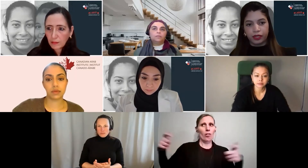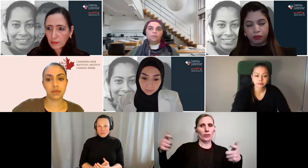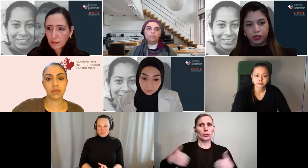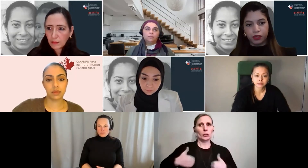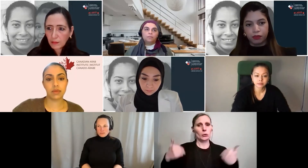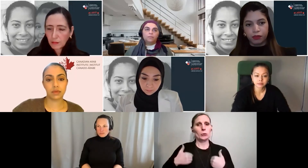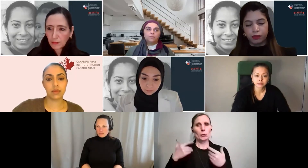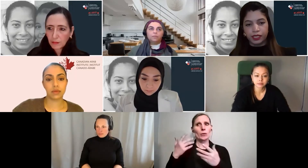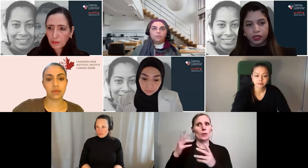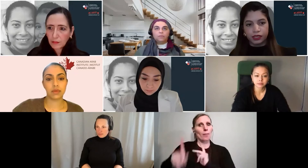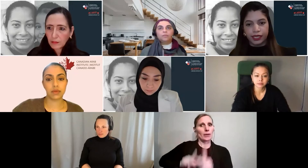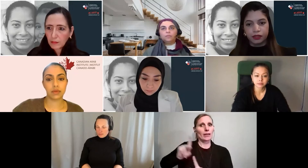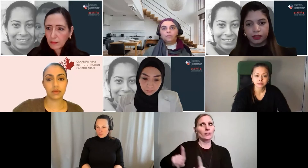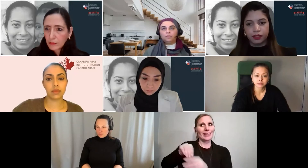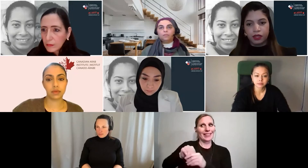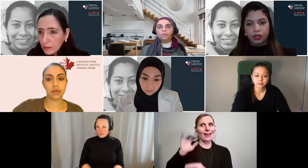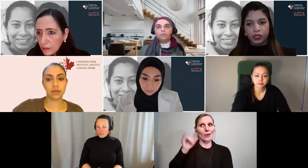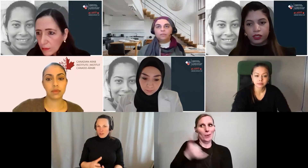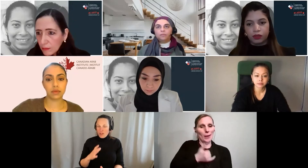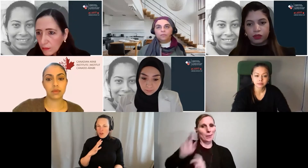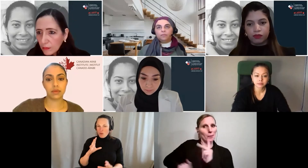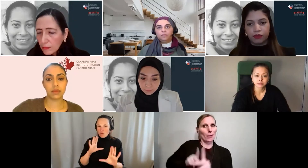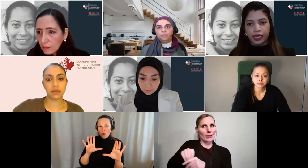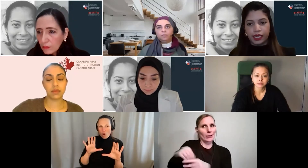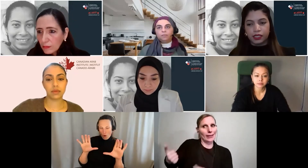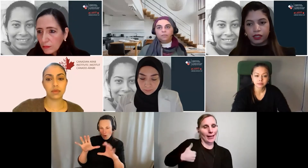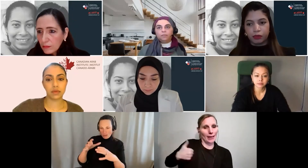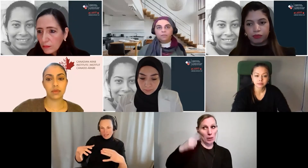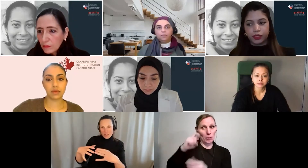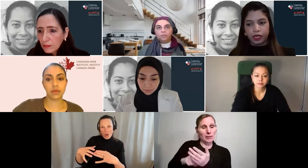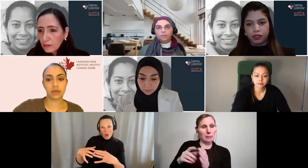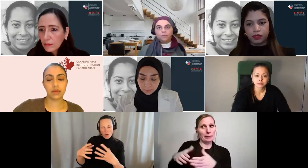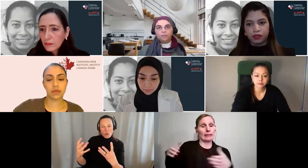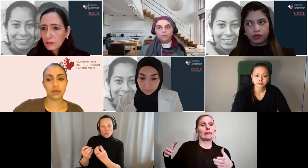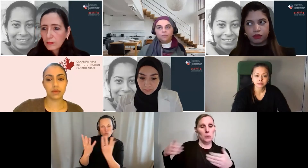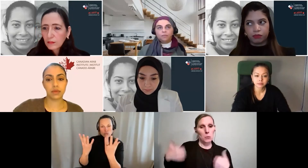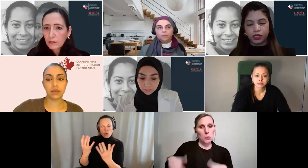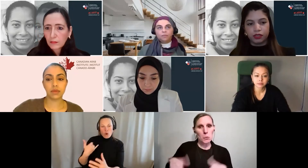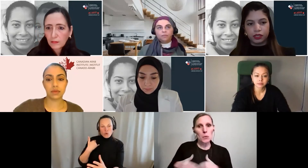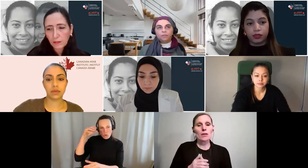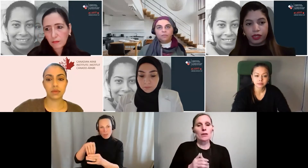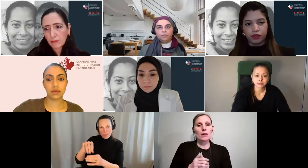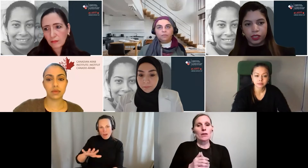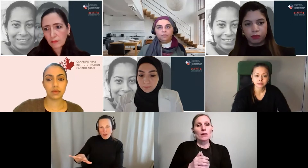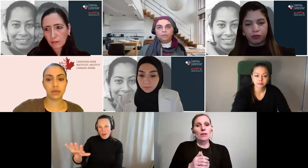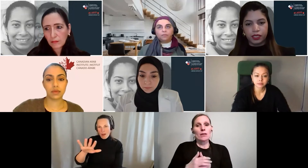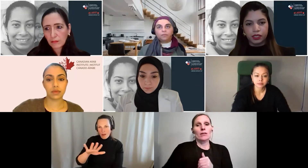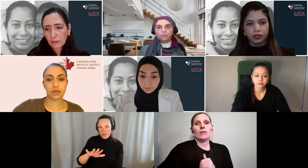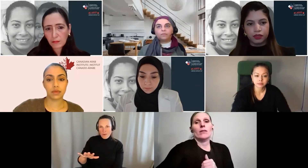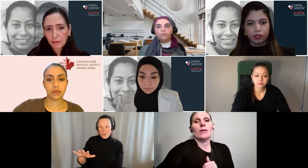of Arabic-speaking population in Canada. We also found that perhaps this is particular to the